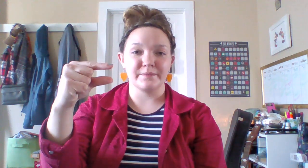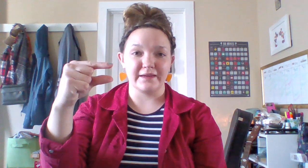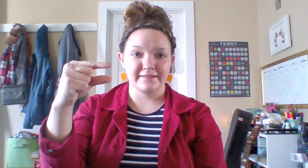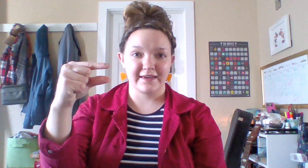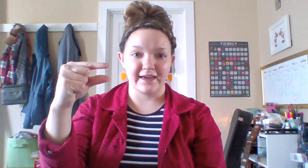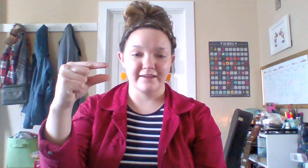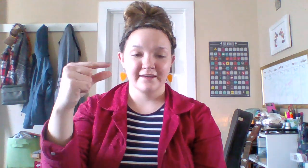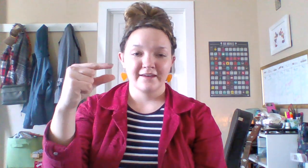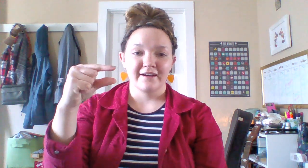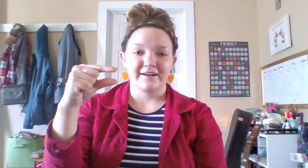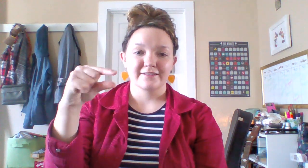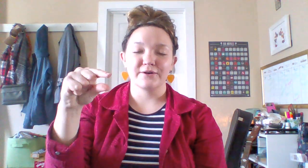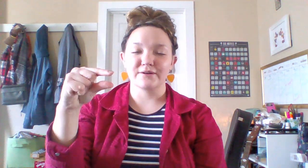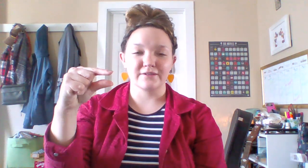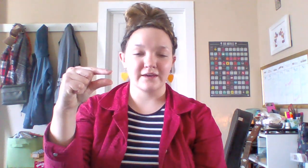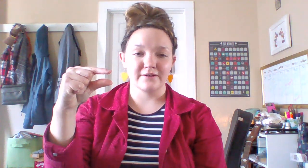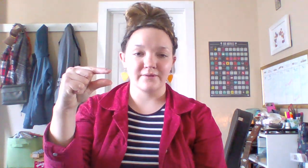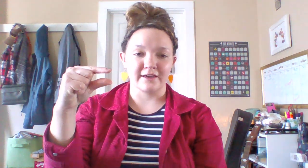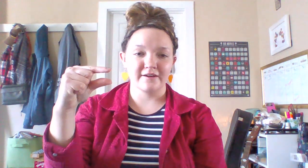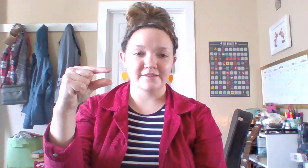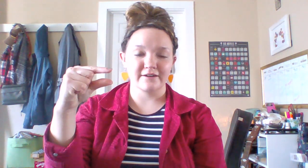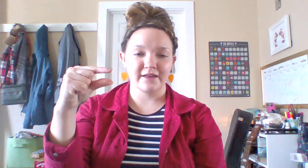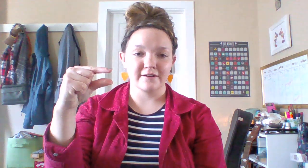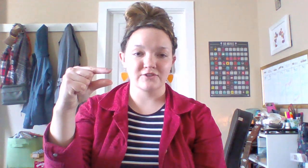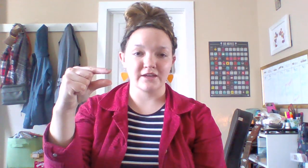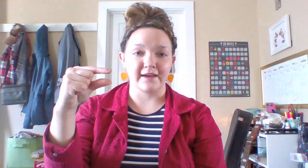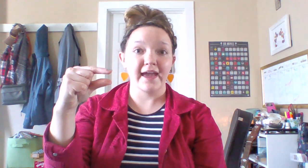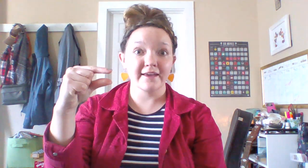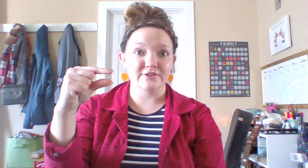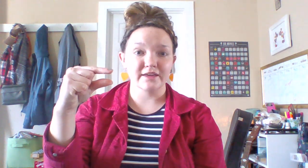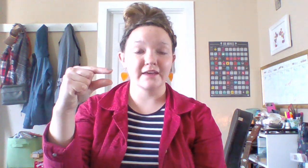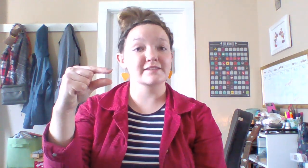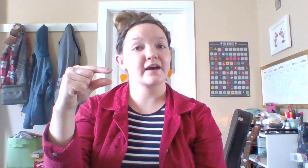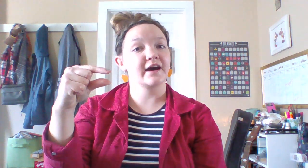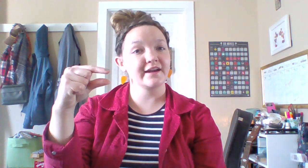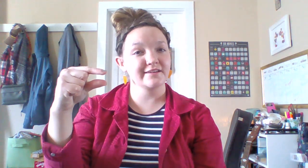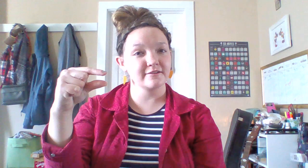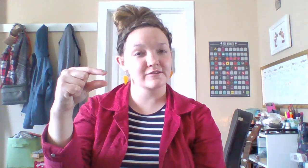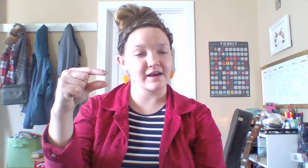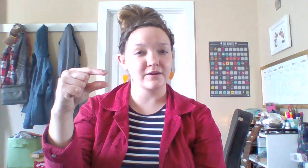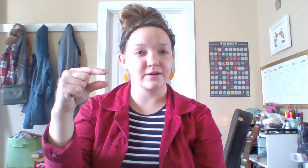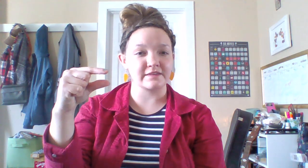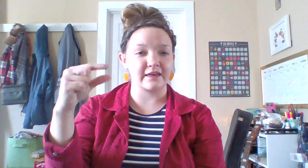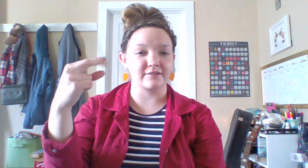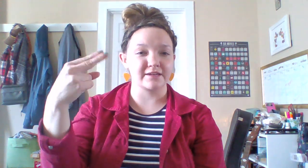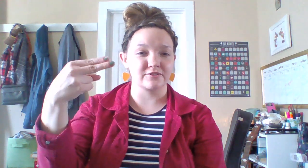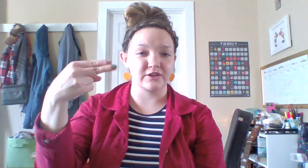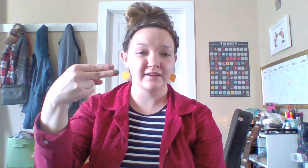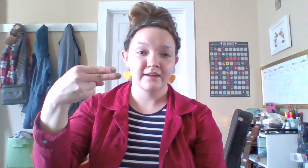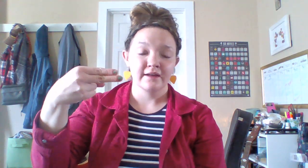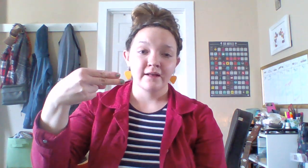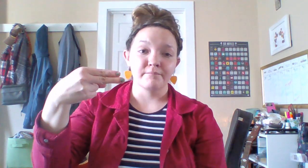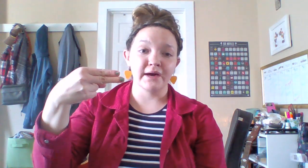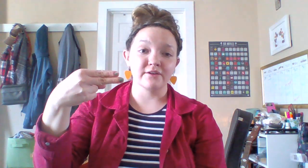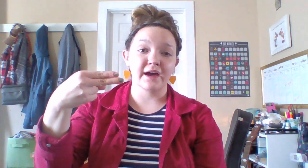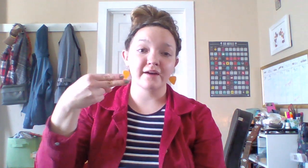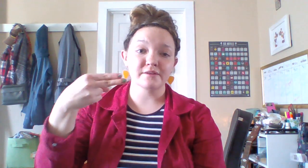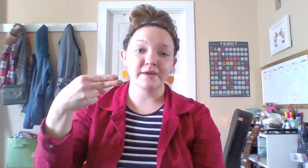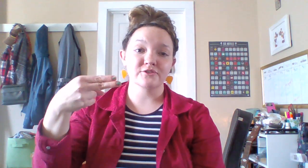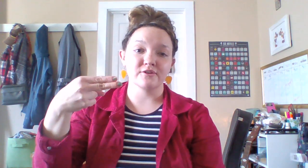open, okay? Totally awake. Here's our letter G. H is kind of sideways like letter G, but you have to make sure